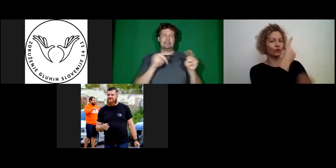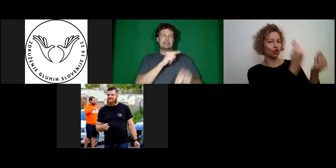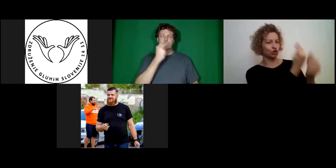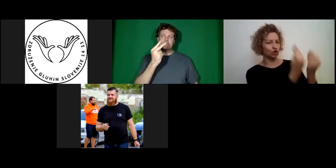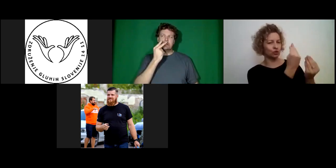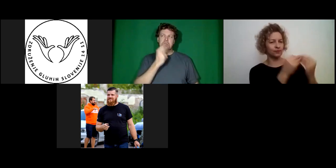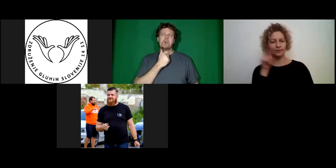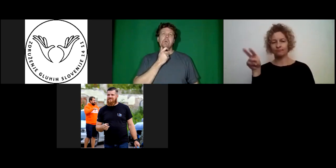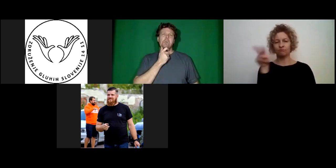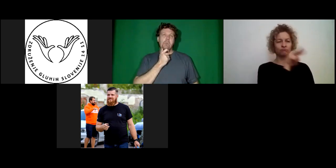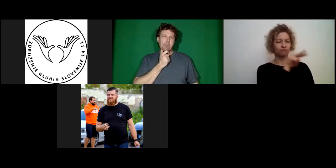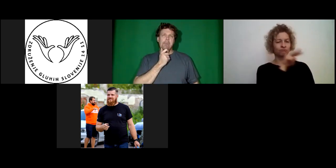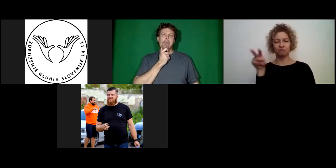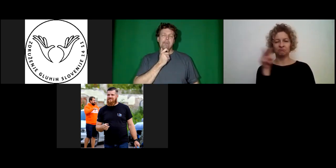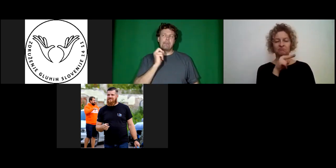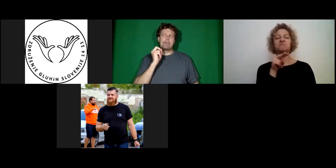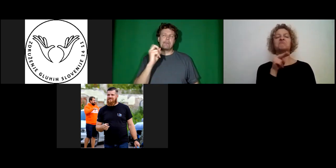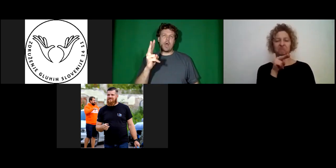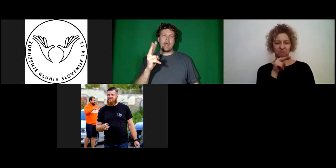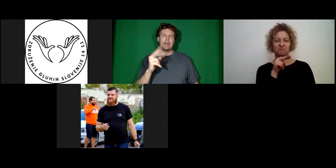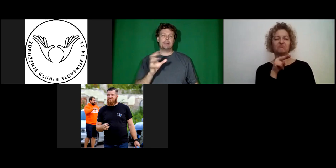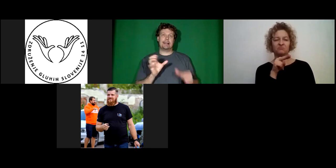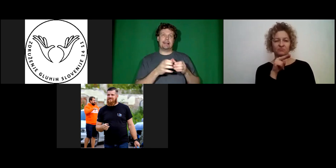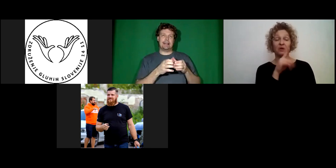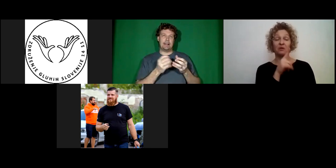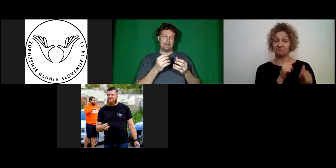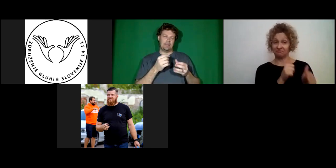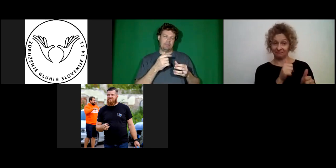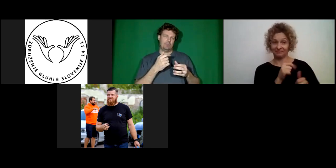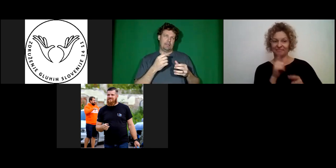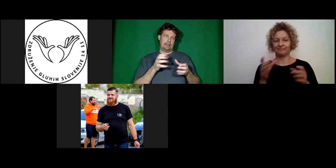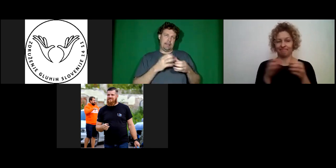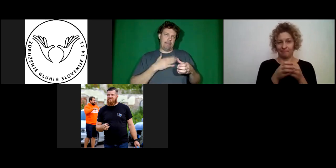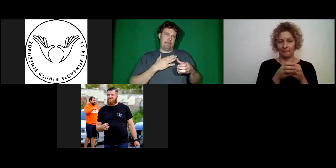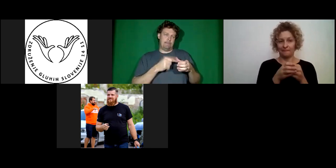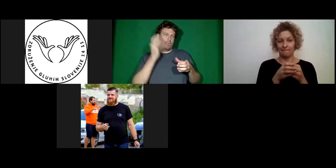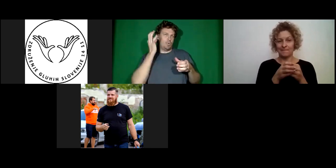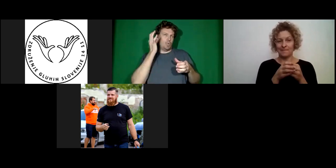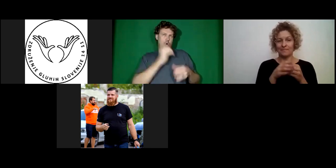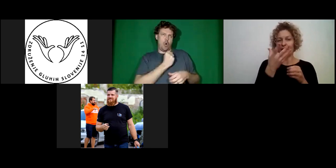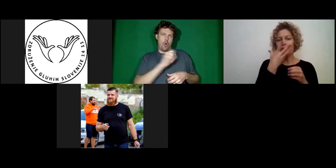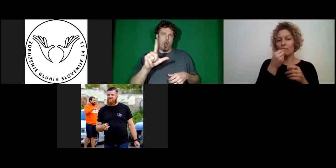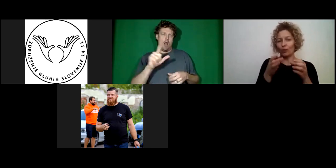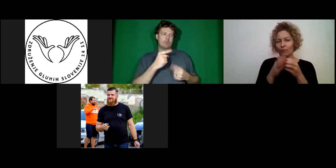So during the trainings, I have to watch my coach. I have to watch my team players, my teammates.